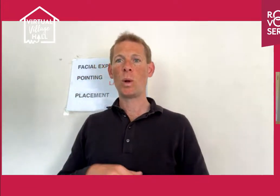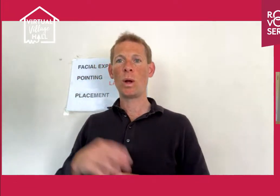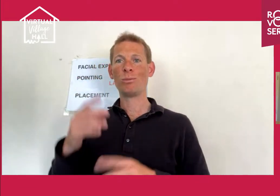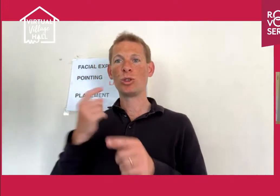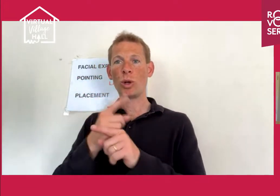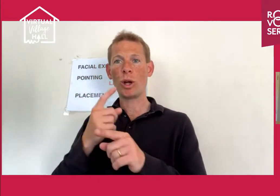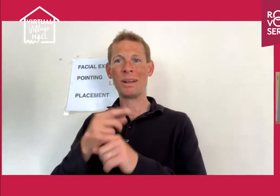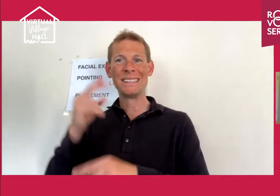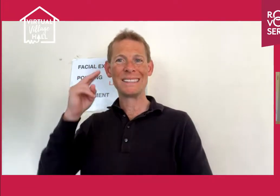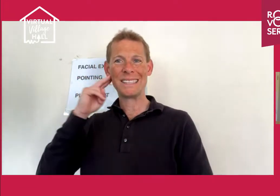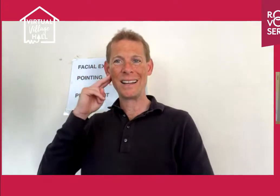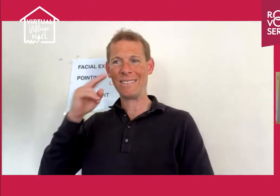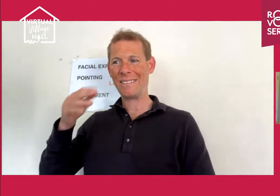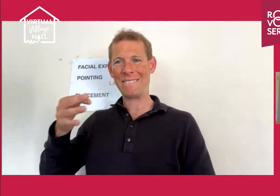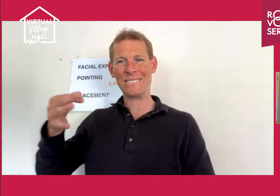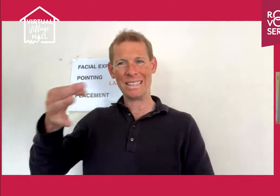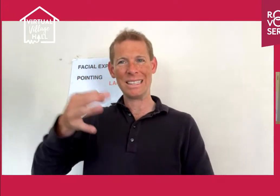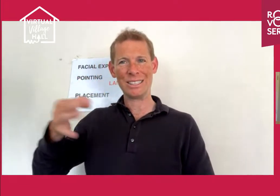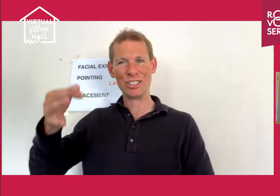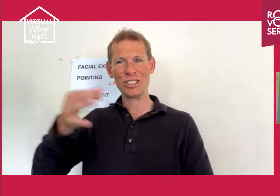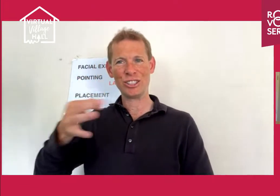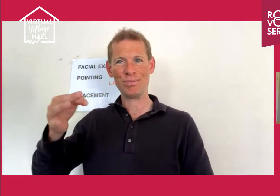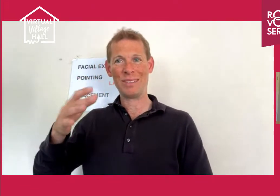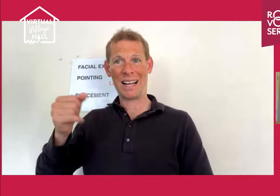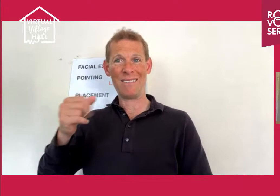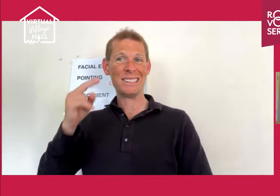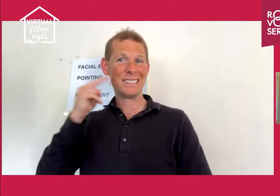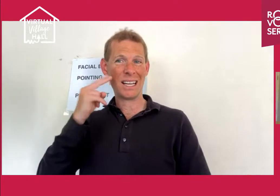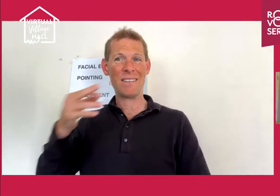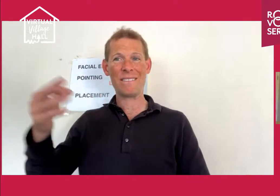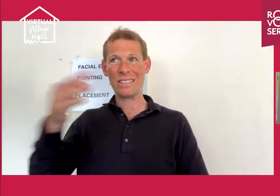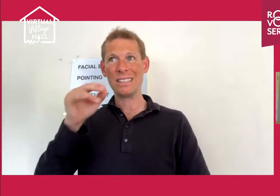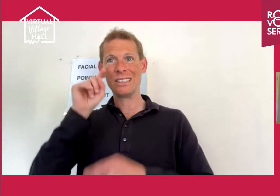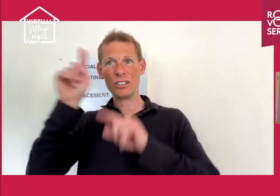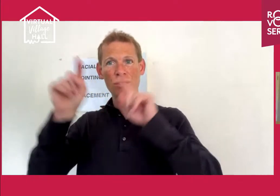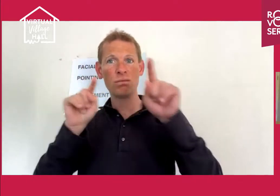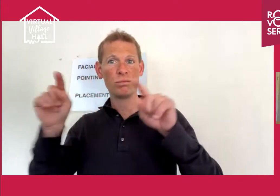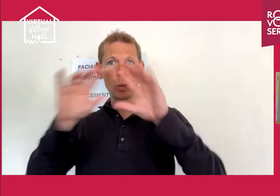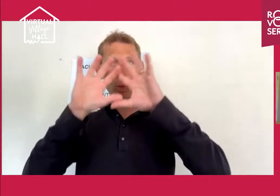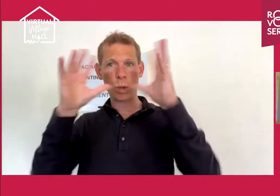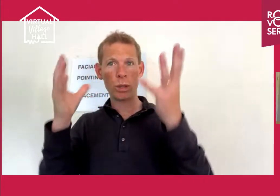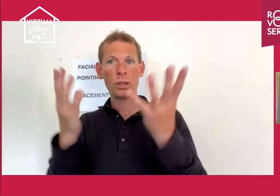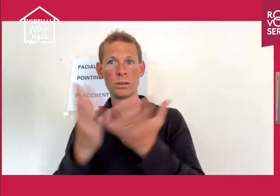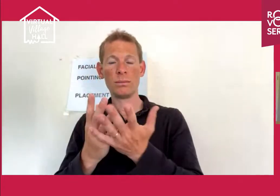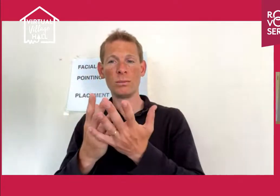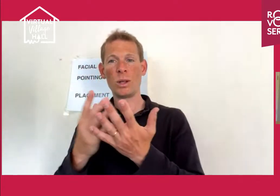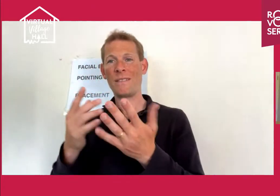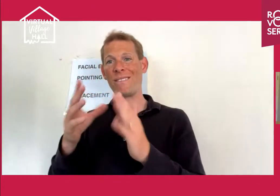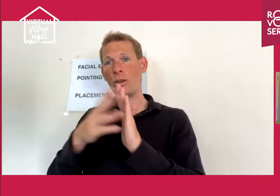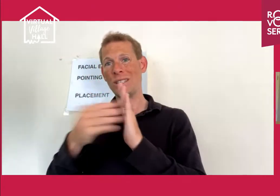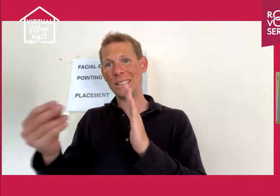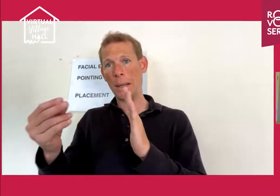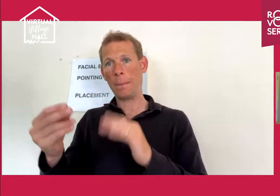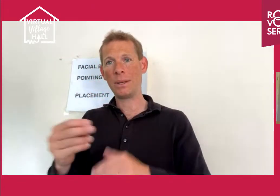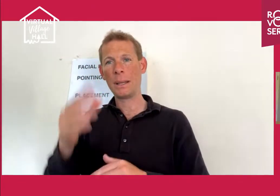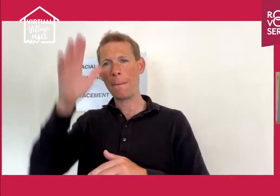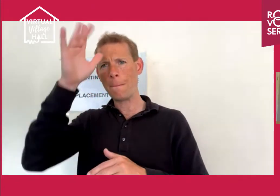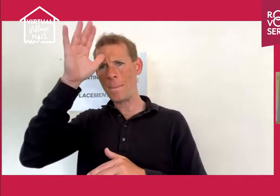families are torn apart, and also about a deaf village. So she was talking about different